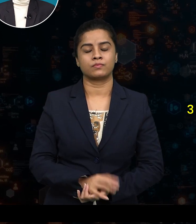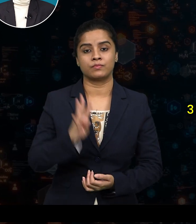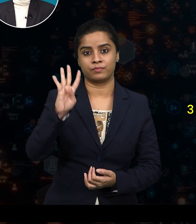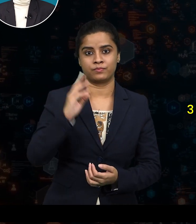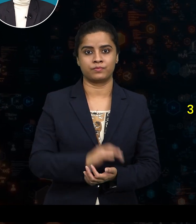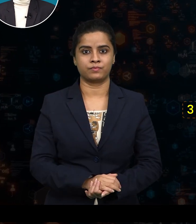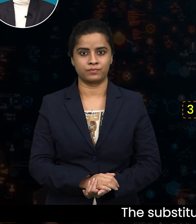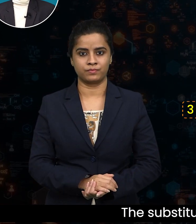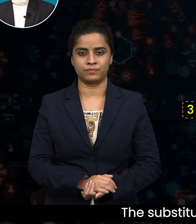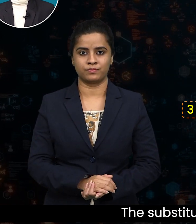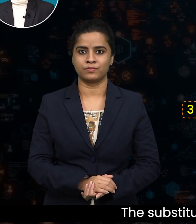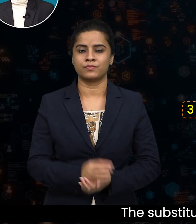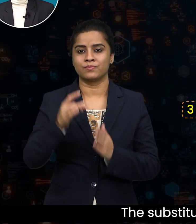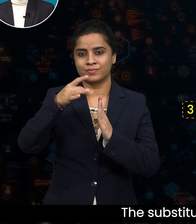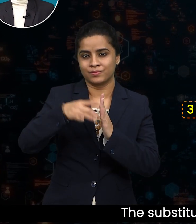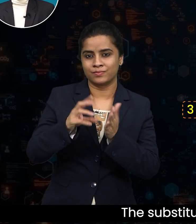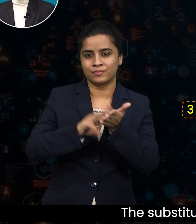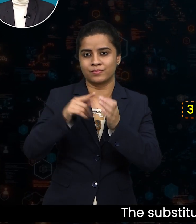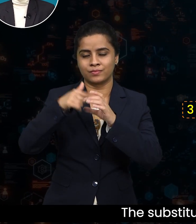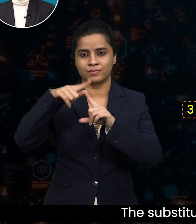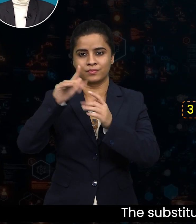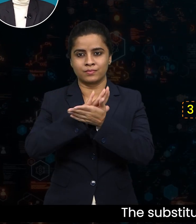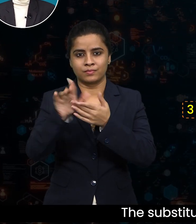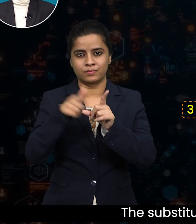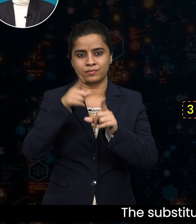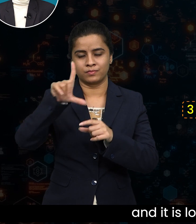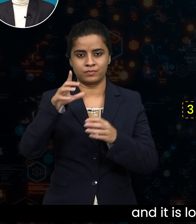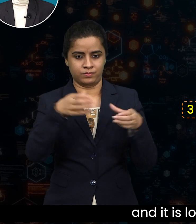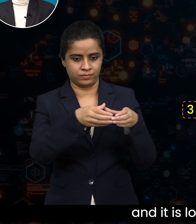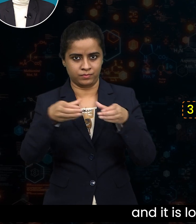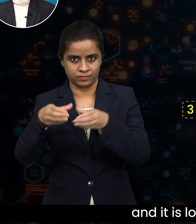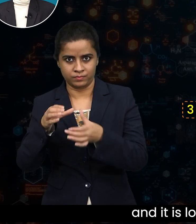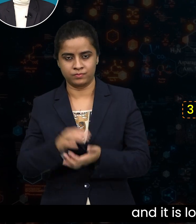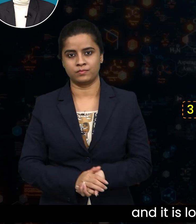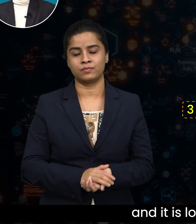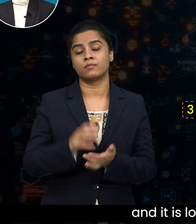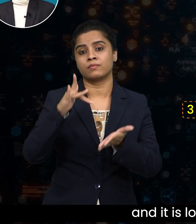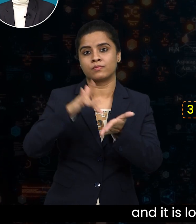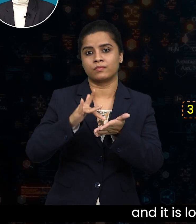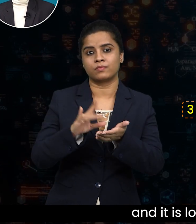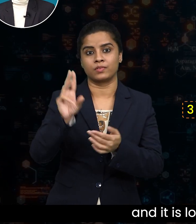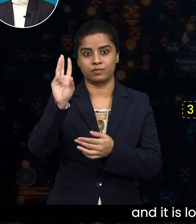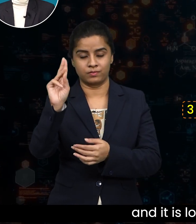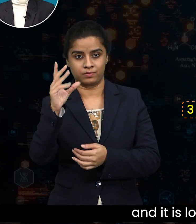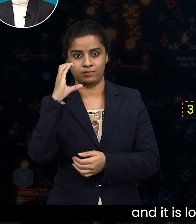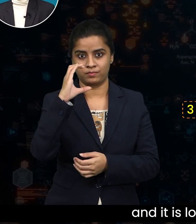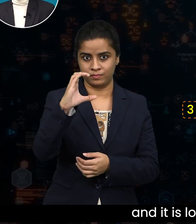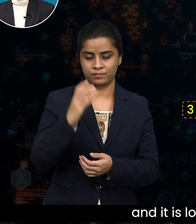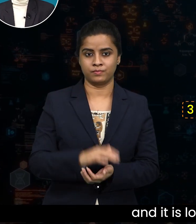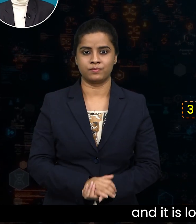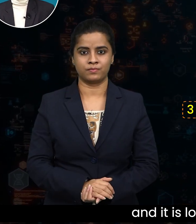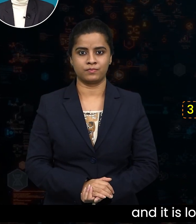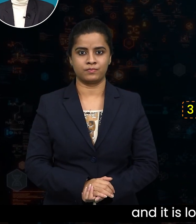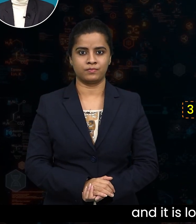Step 4. The substituent is a methyl group and it is located at third